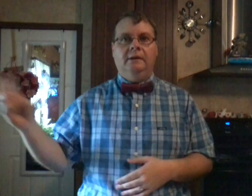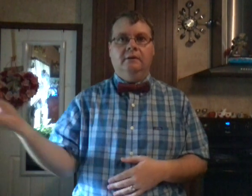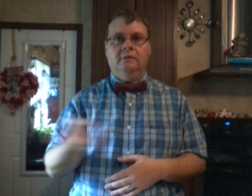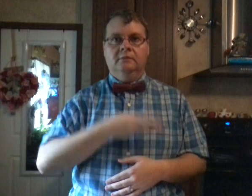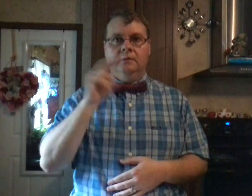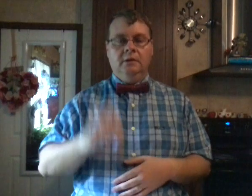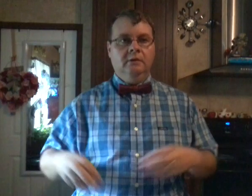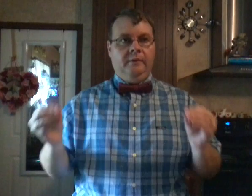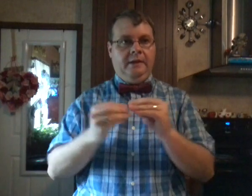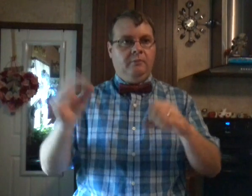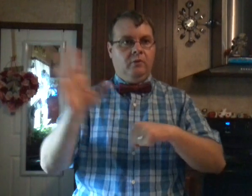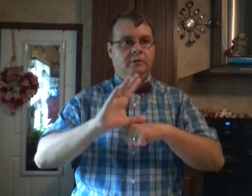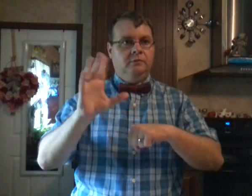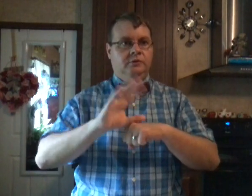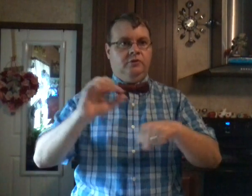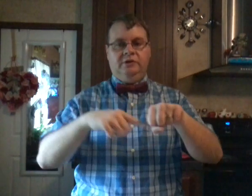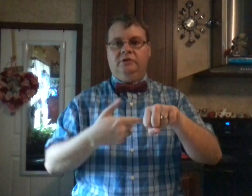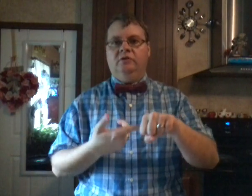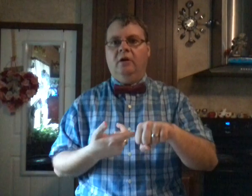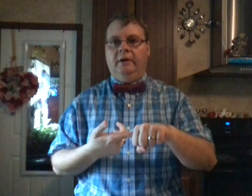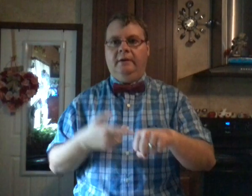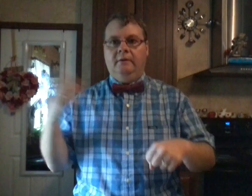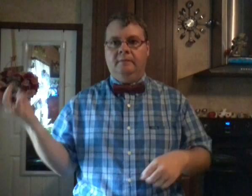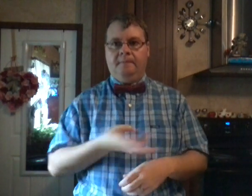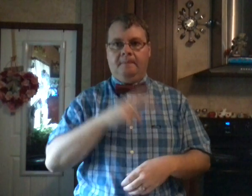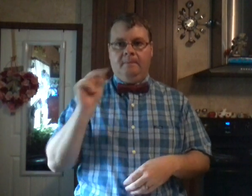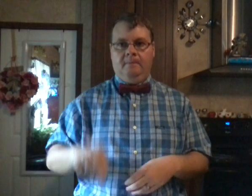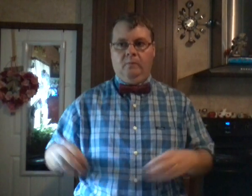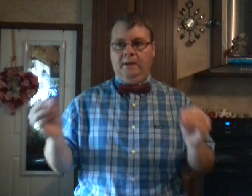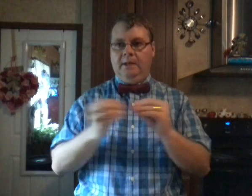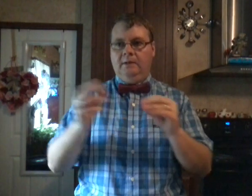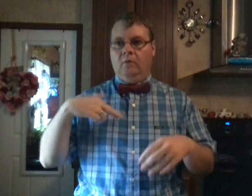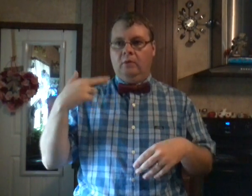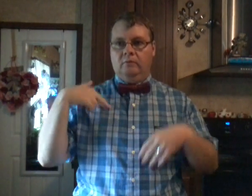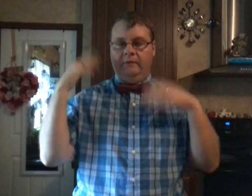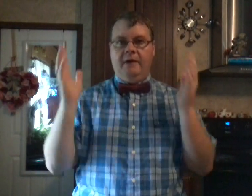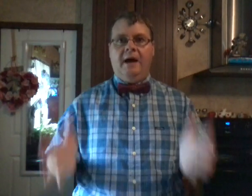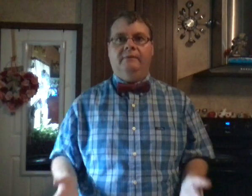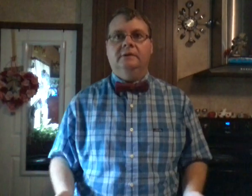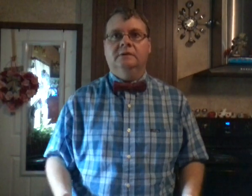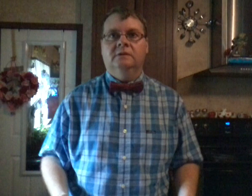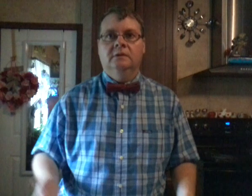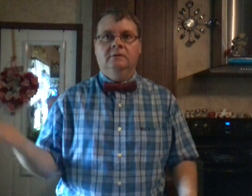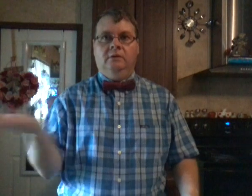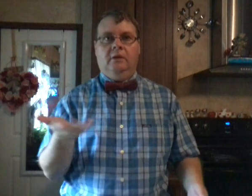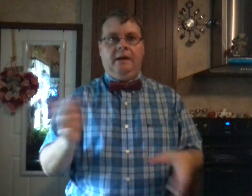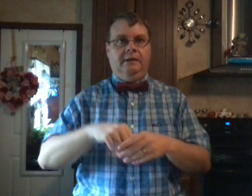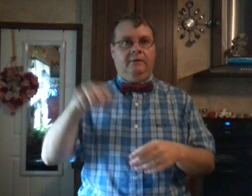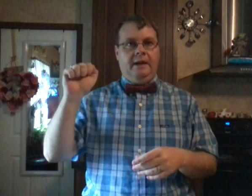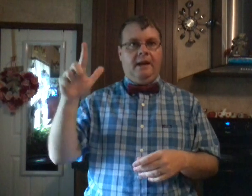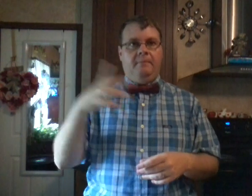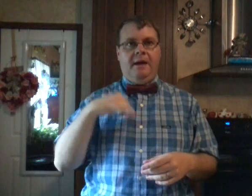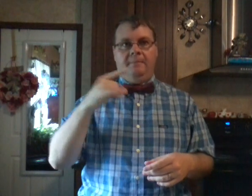need. We need more churches starting and we need more revivalists. You know like here in Alabama